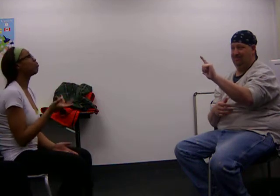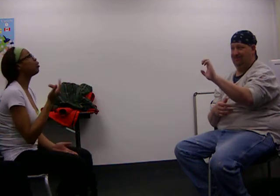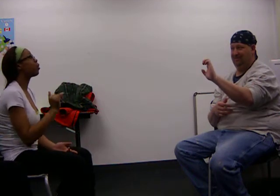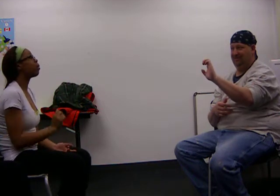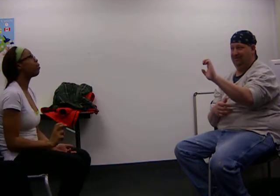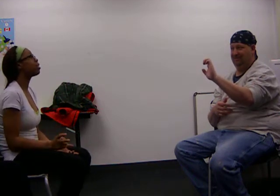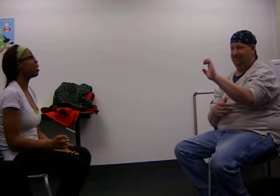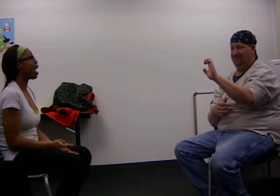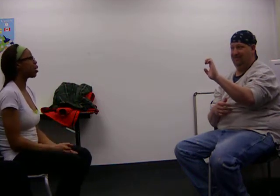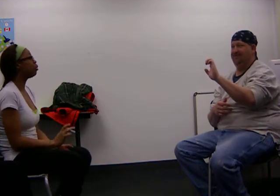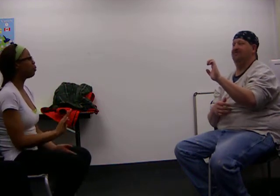When I went out to Seattle,